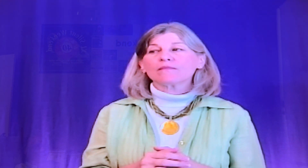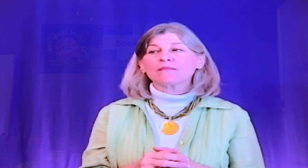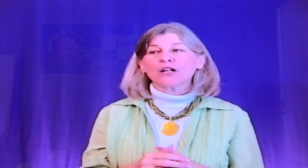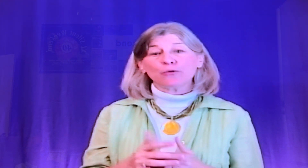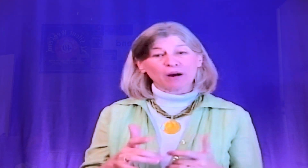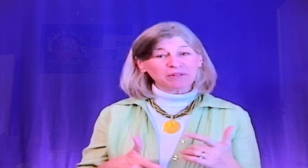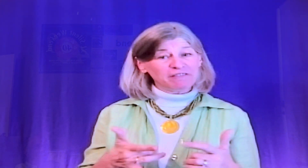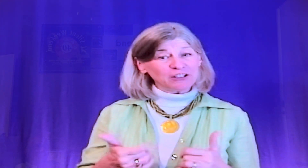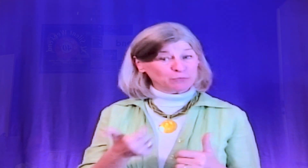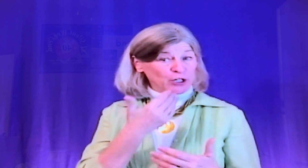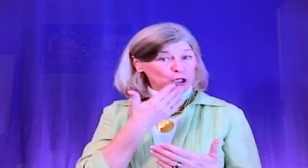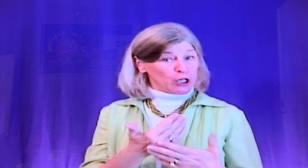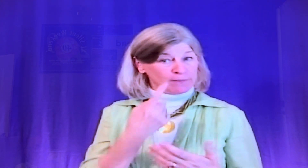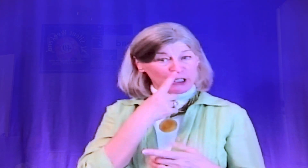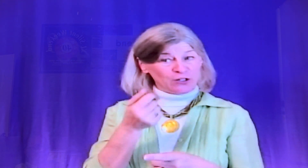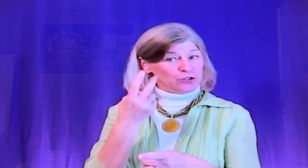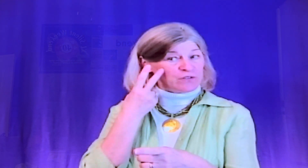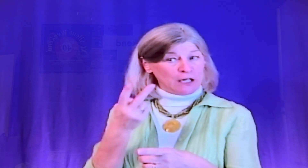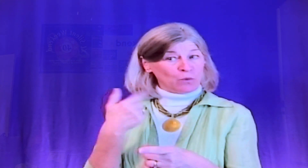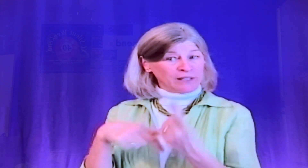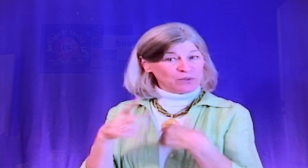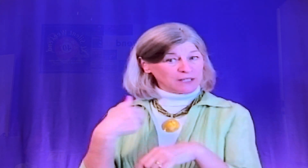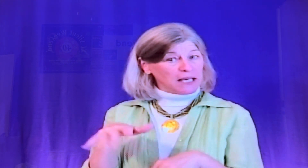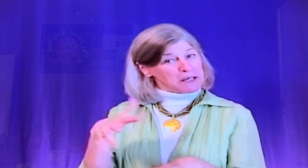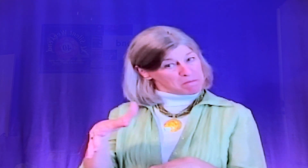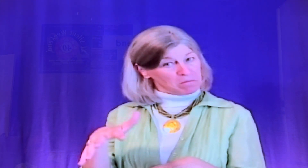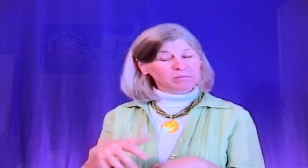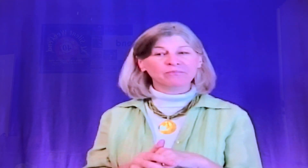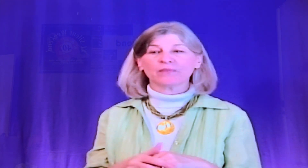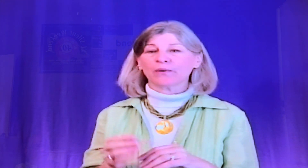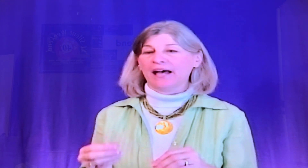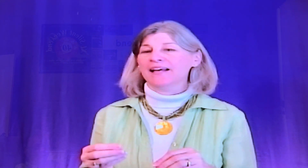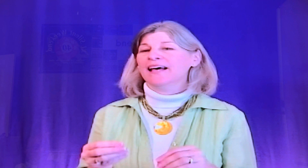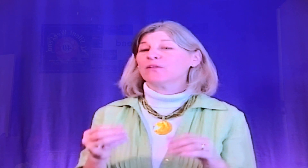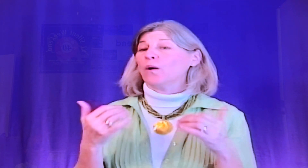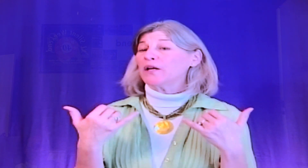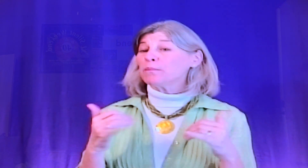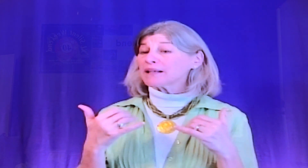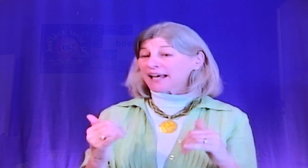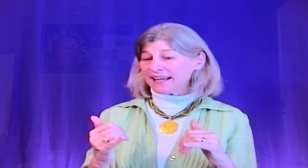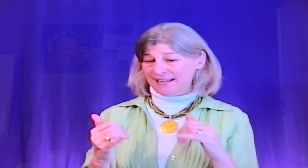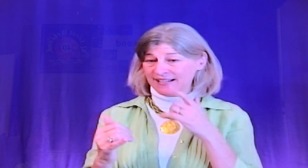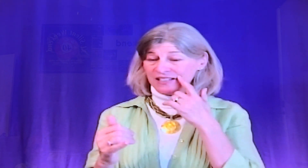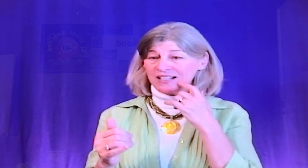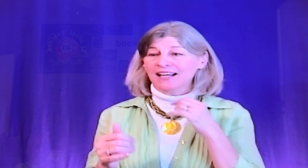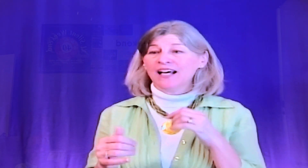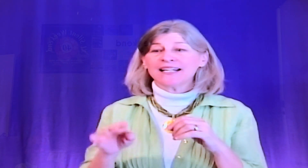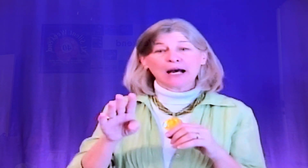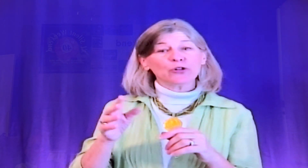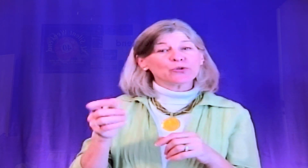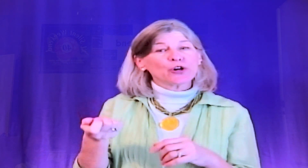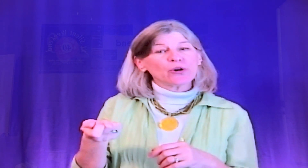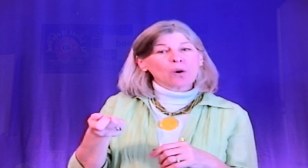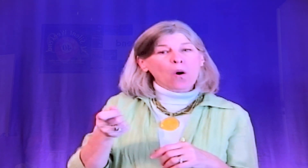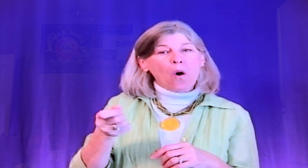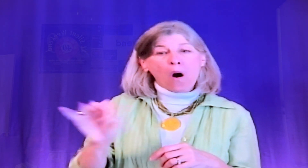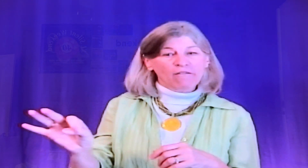You probably feel it's pretty good because you've seen what they were signing. Okay. The way you play is, now you turn off